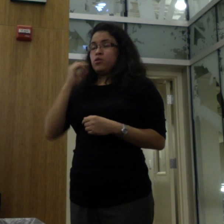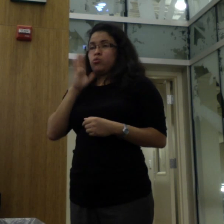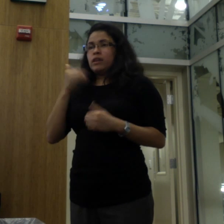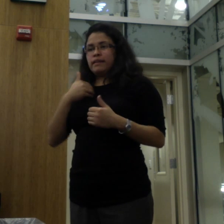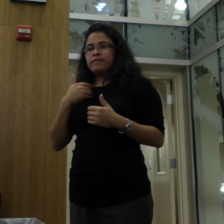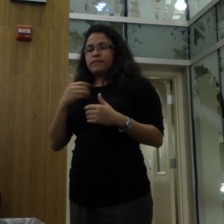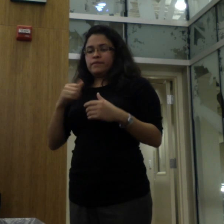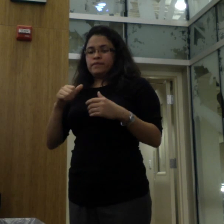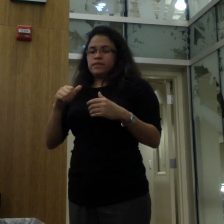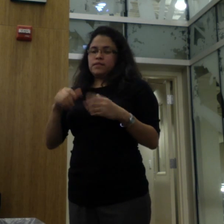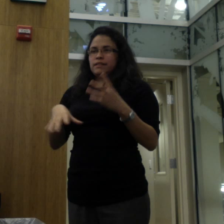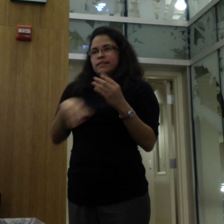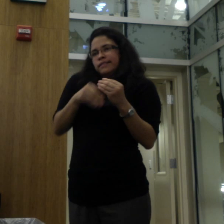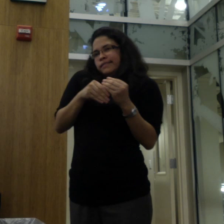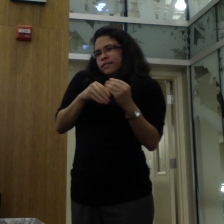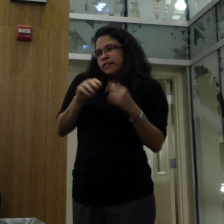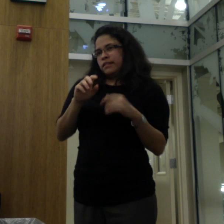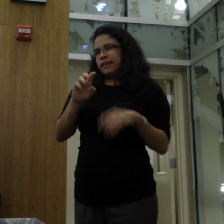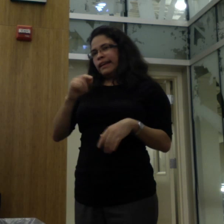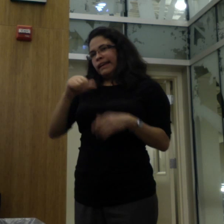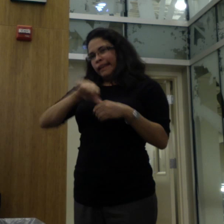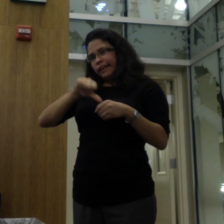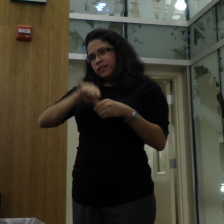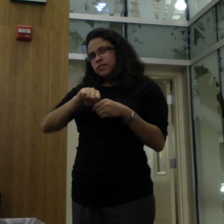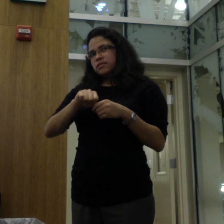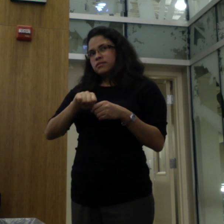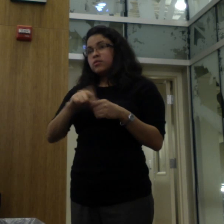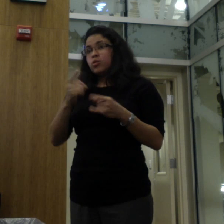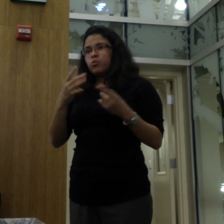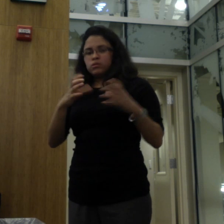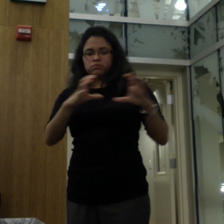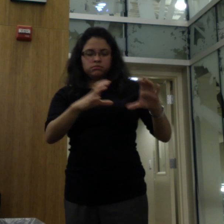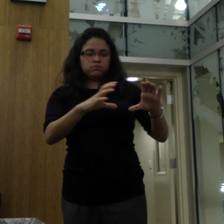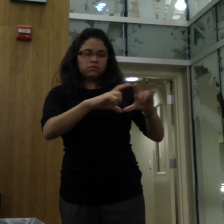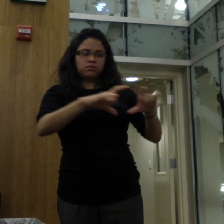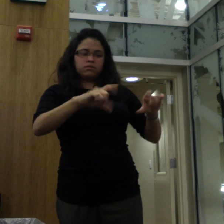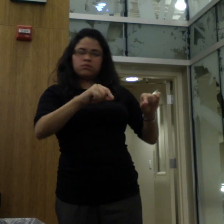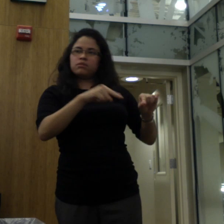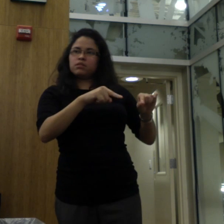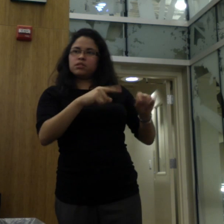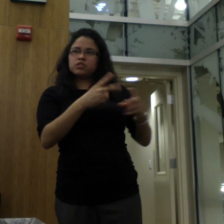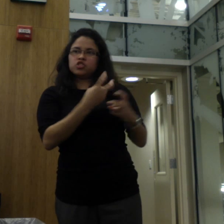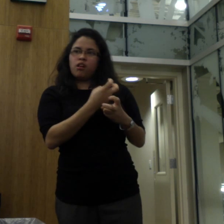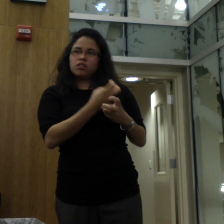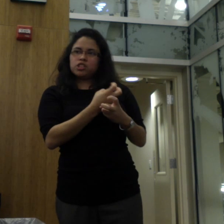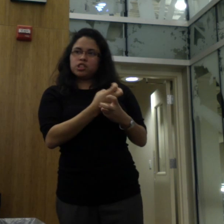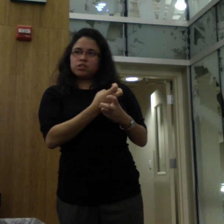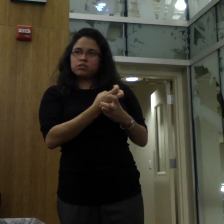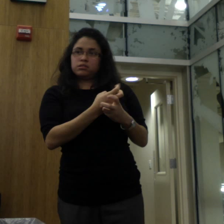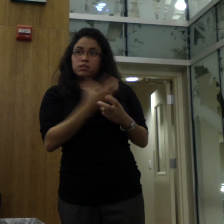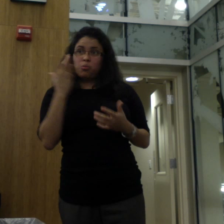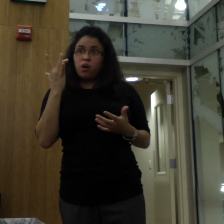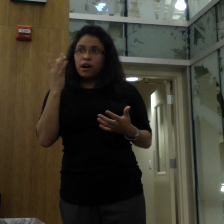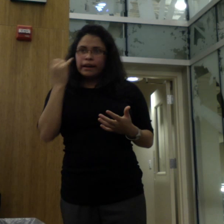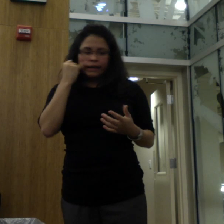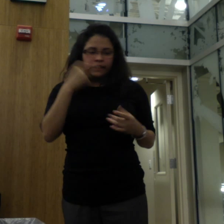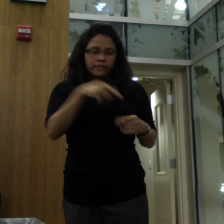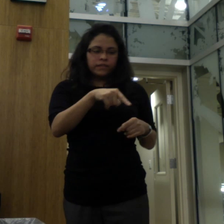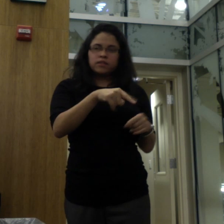gasoline, make sure you label it toxic, because someone else may come along after you have left that